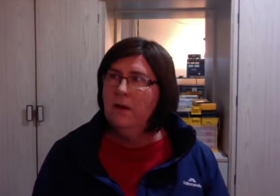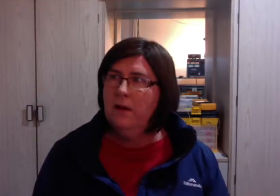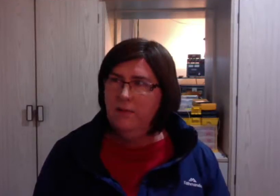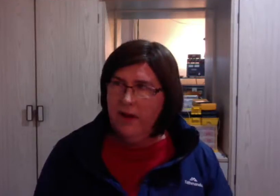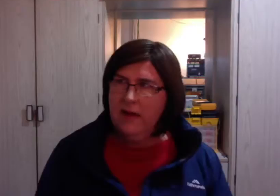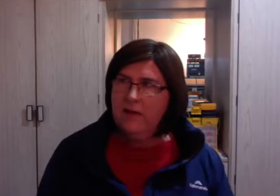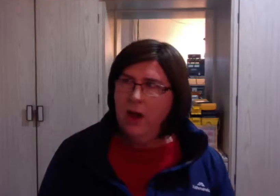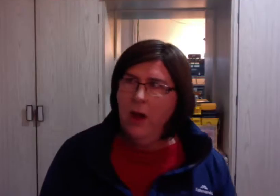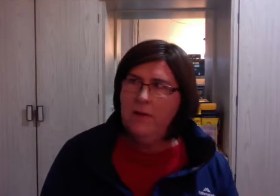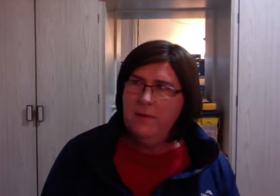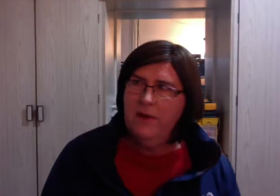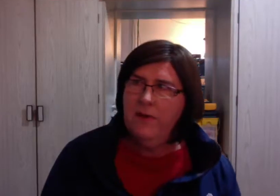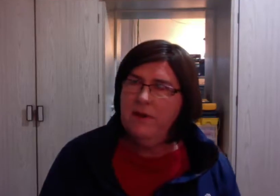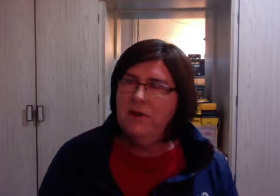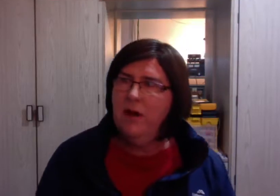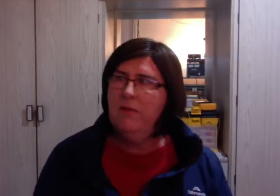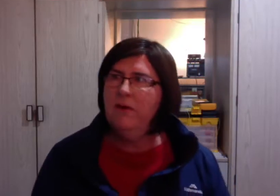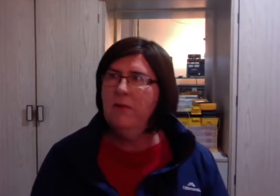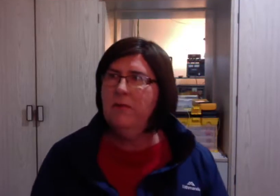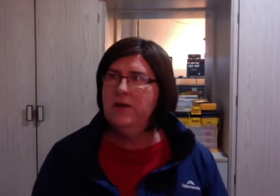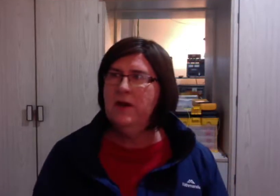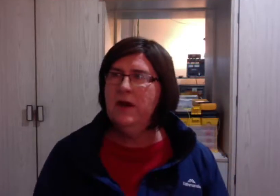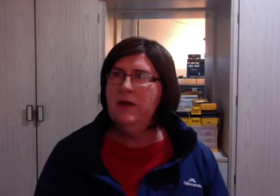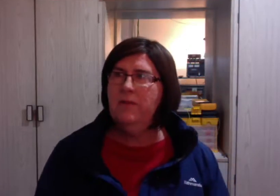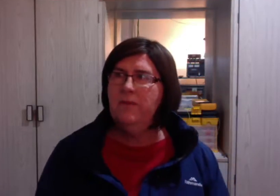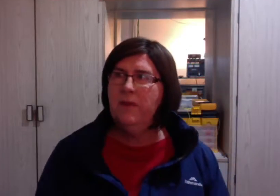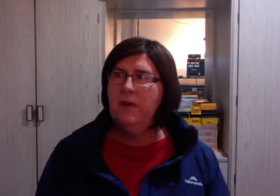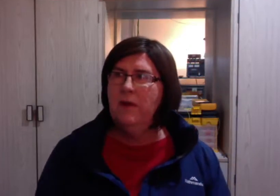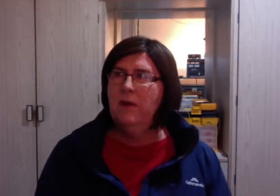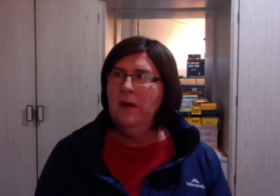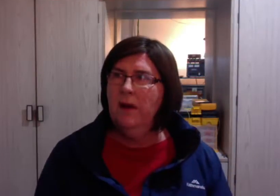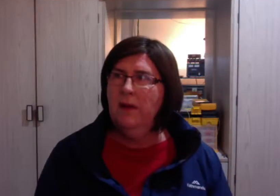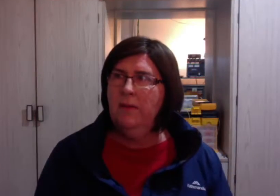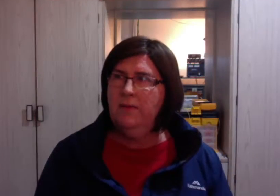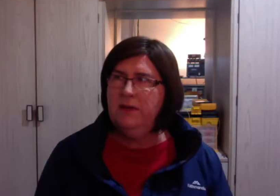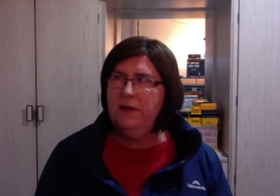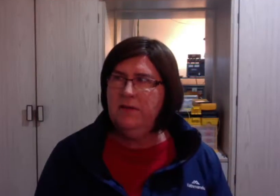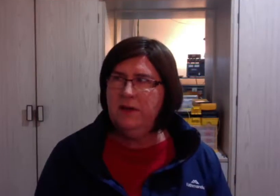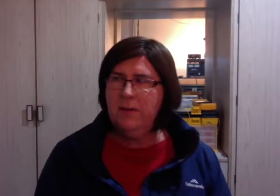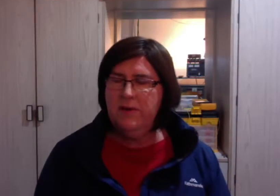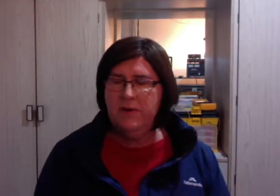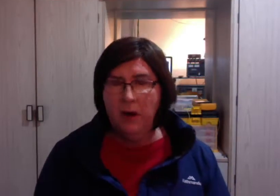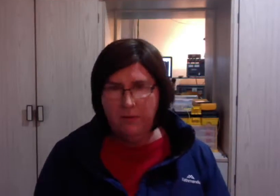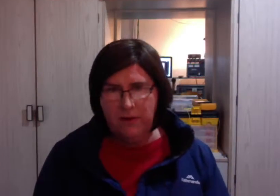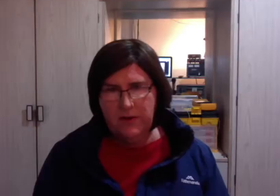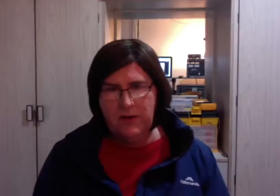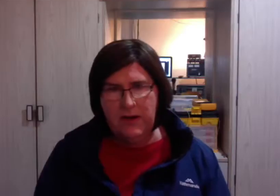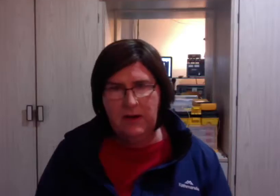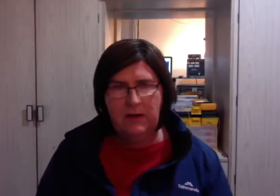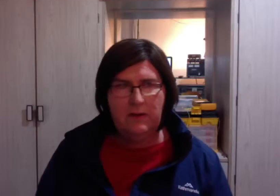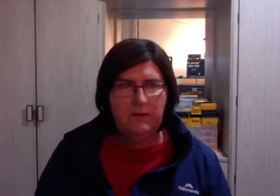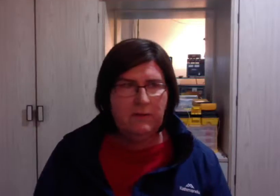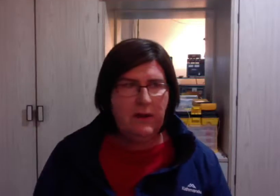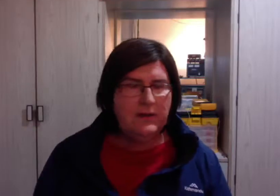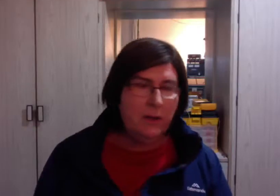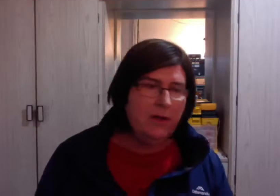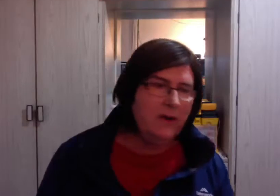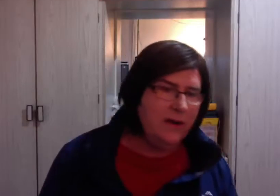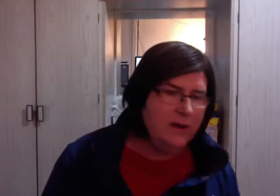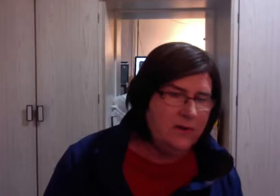if I get the time. It depends how much time we've got when we're training. But particularly if you come and do the off-road training, towing training, then you'll